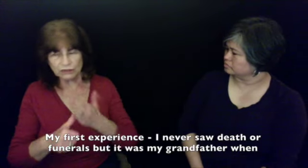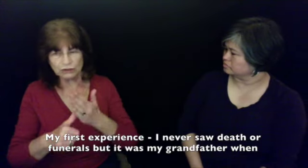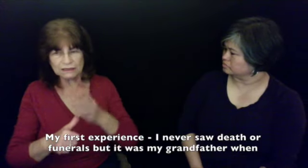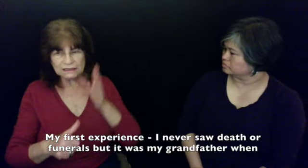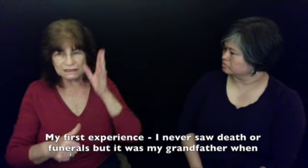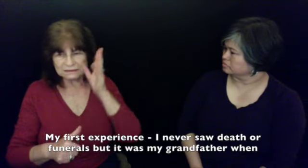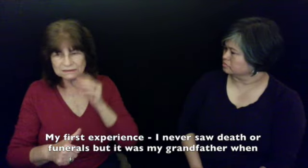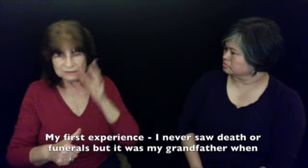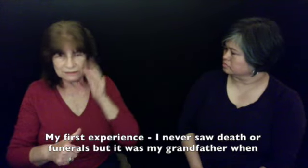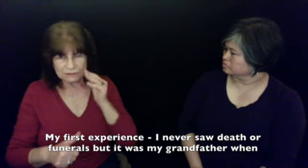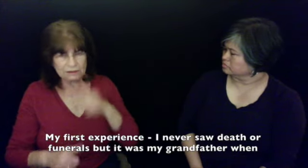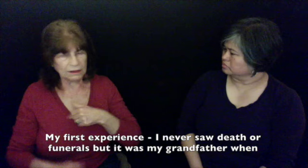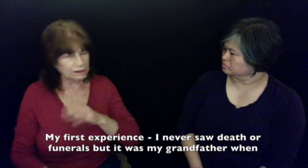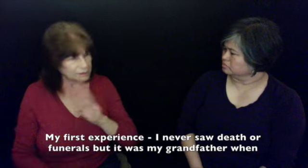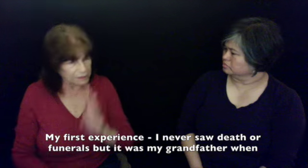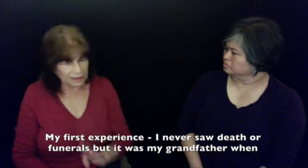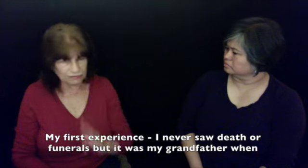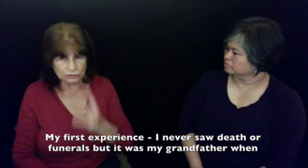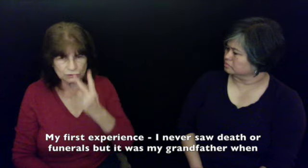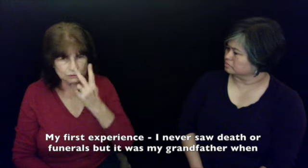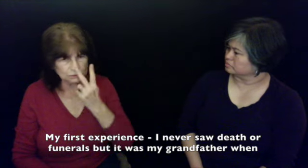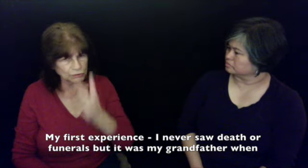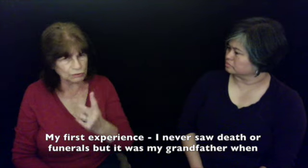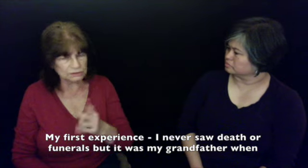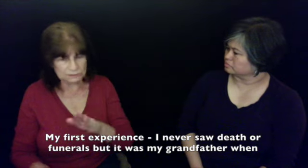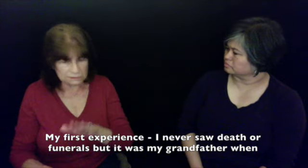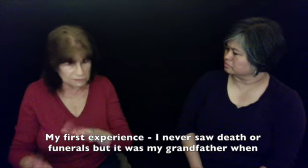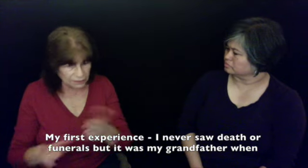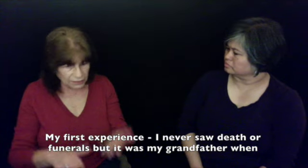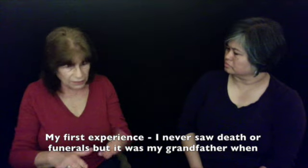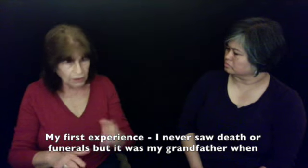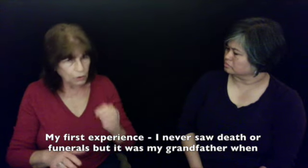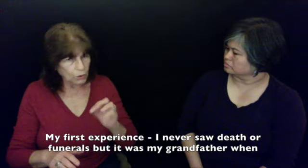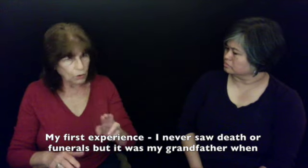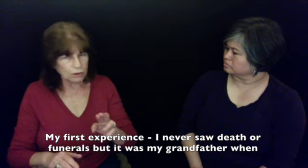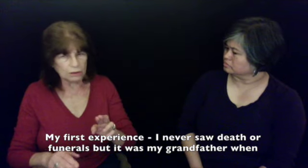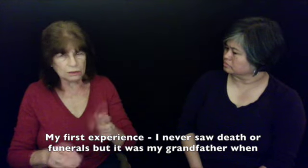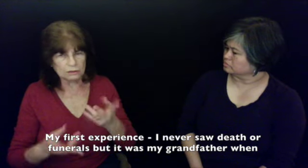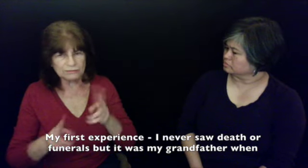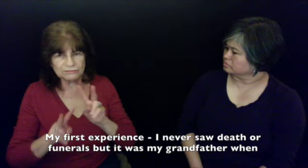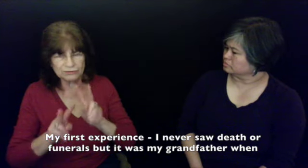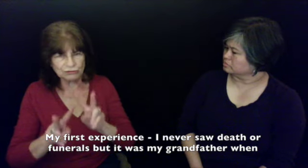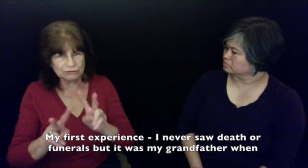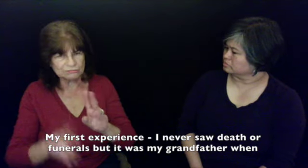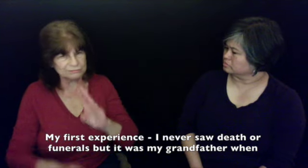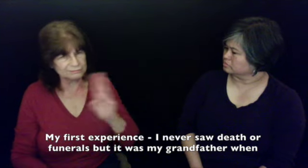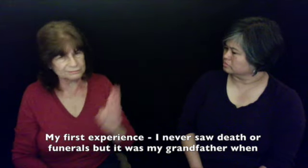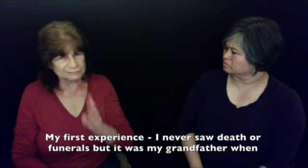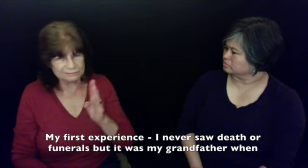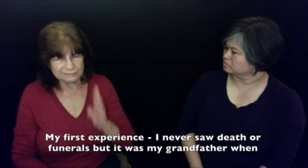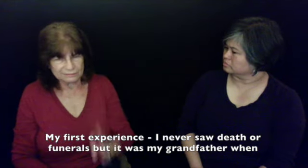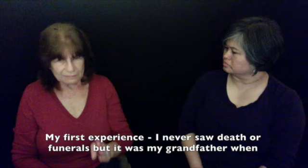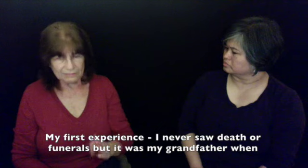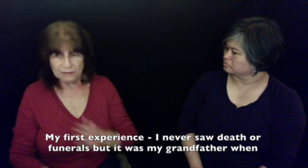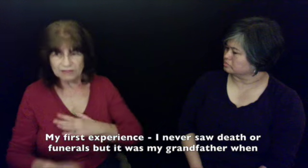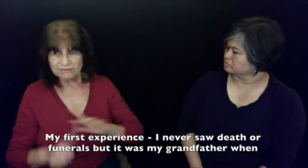My first experience, I never saw death or funerals, but it was my grandfather.